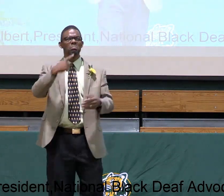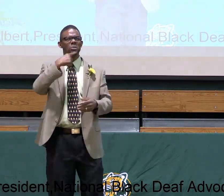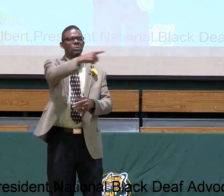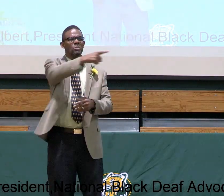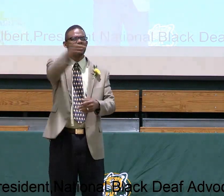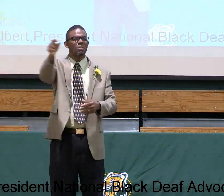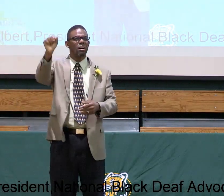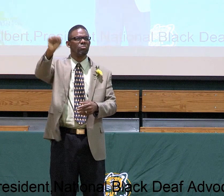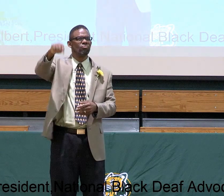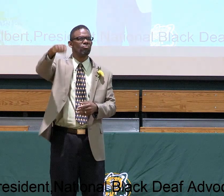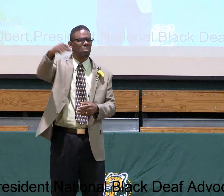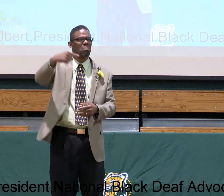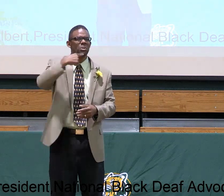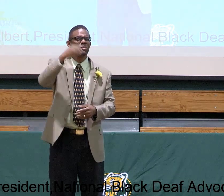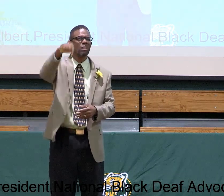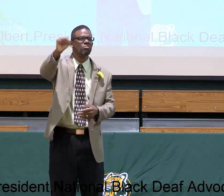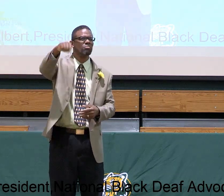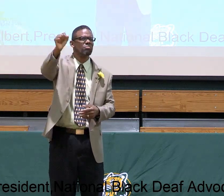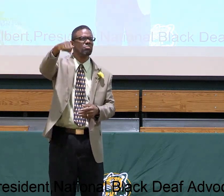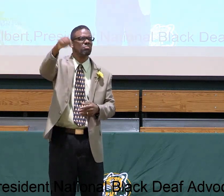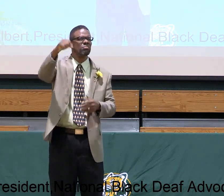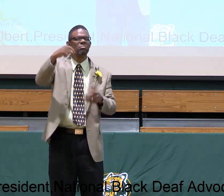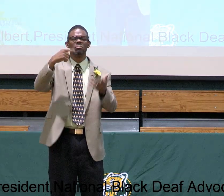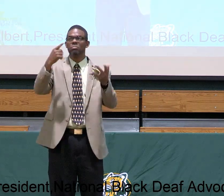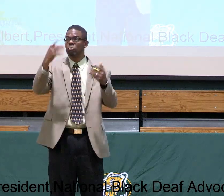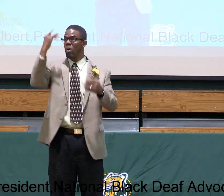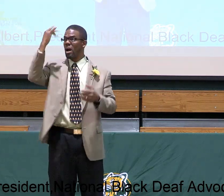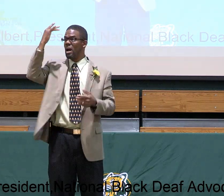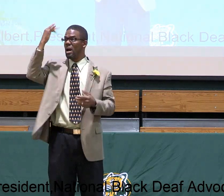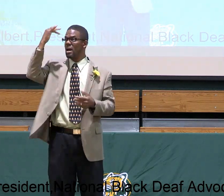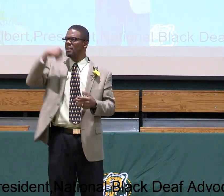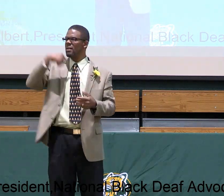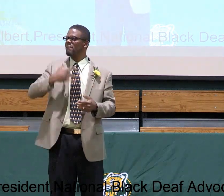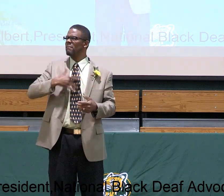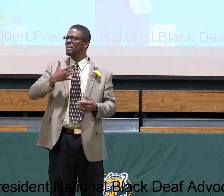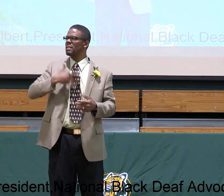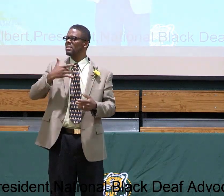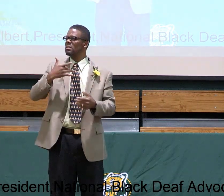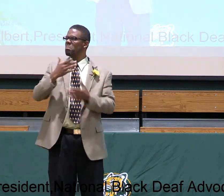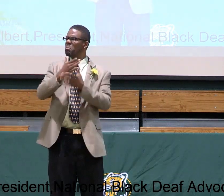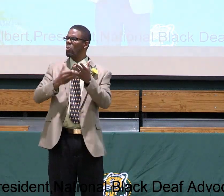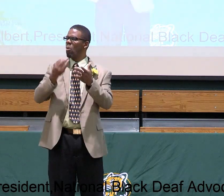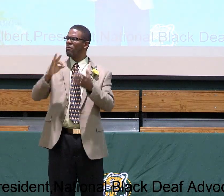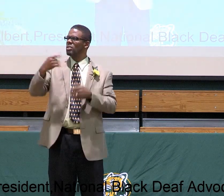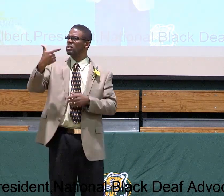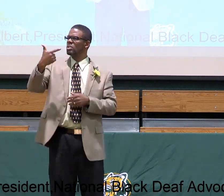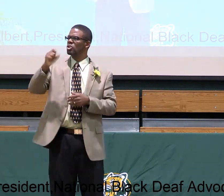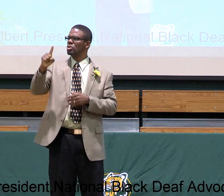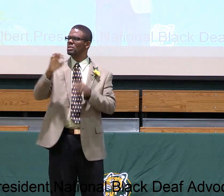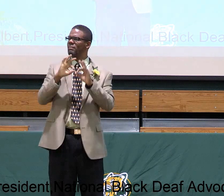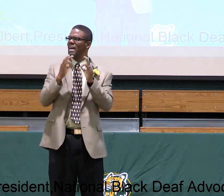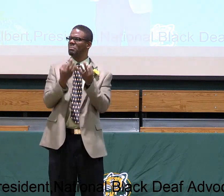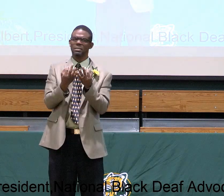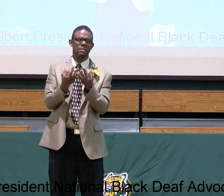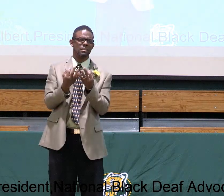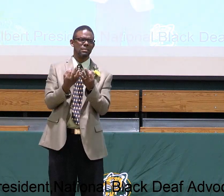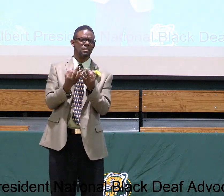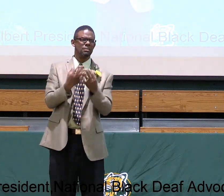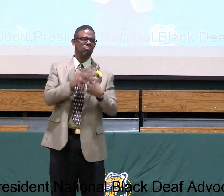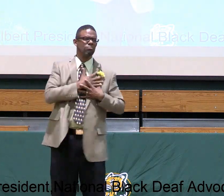you know, I have truly missed all of you. I really have. And I'll tell you why. I feel like I am part